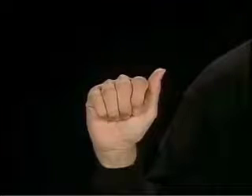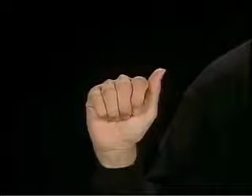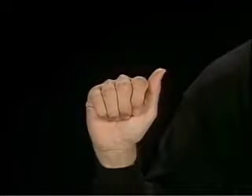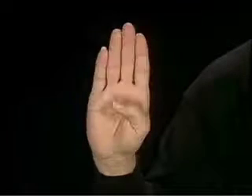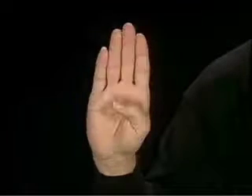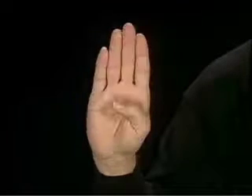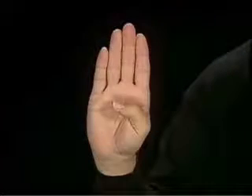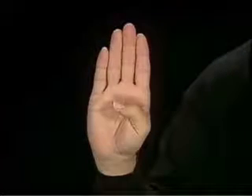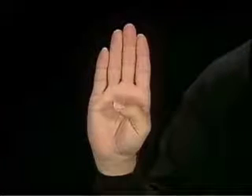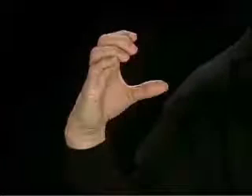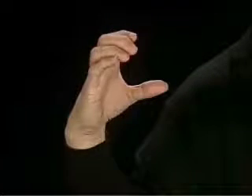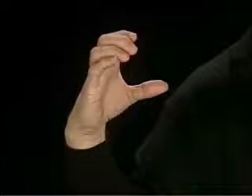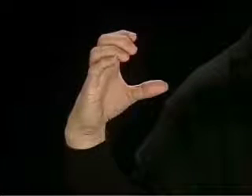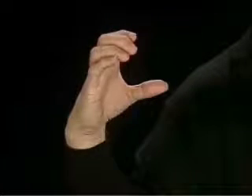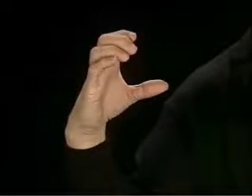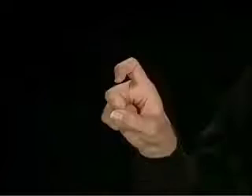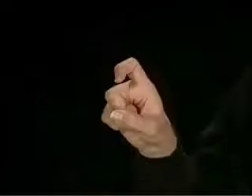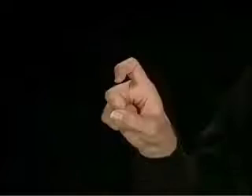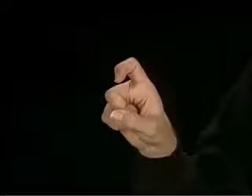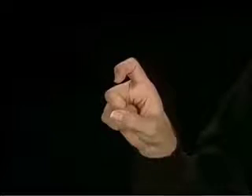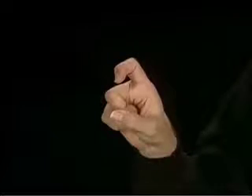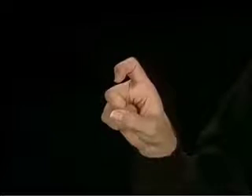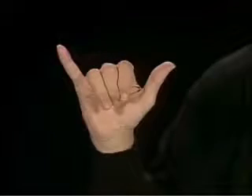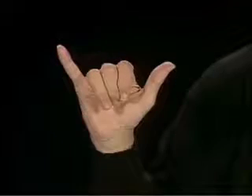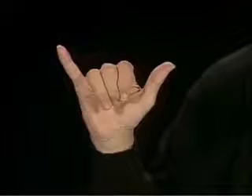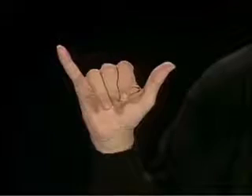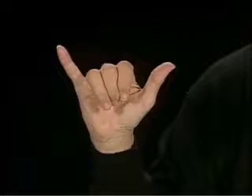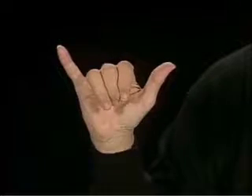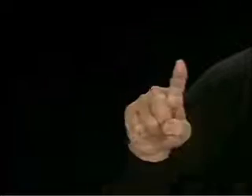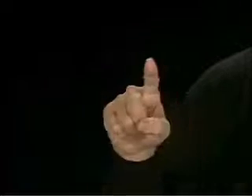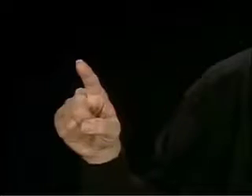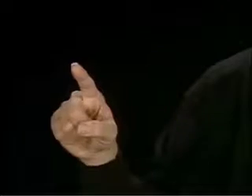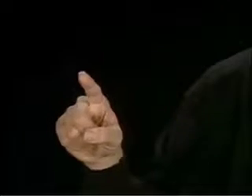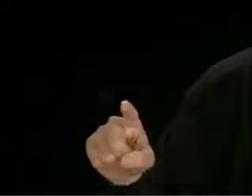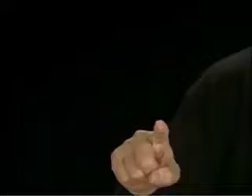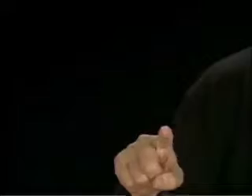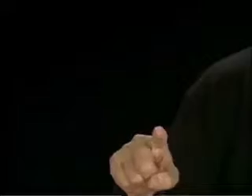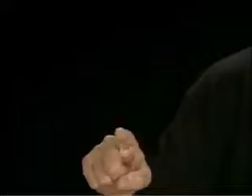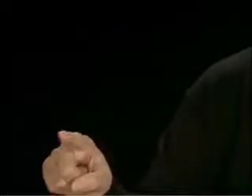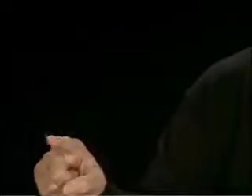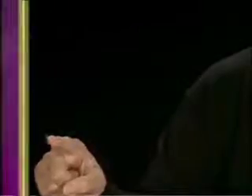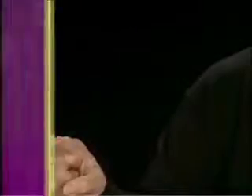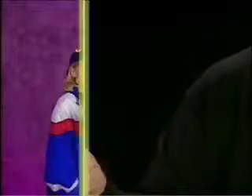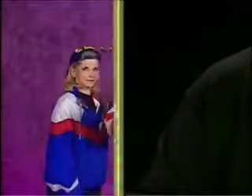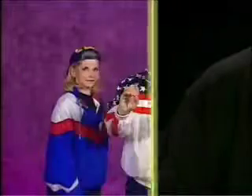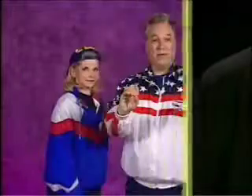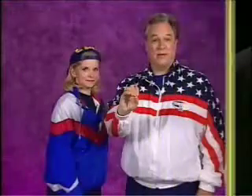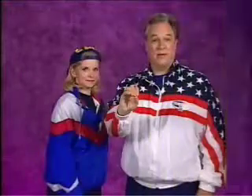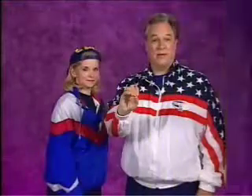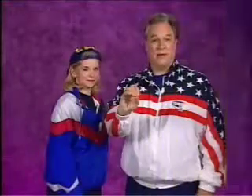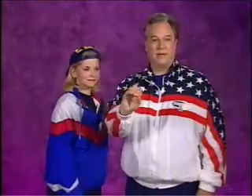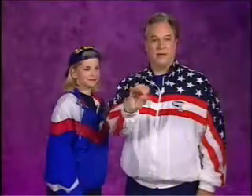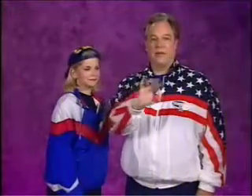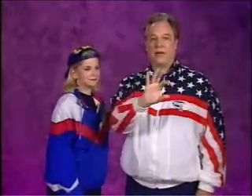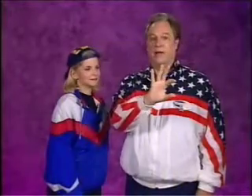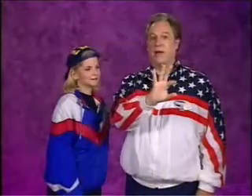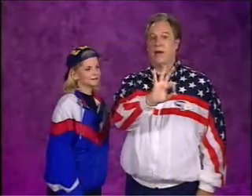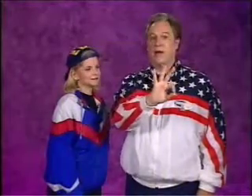In lesson 6, you learned to form the 26 letters of the manual alphabet. We also showed you 1 through 20